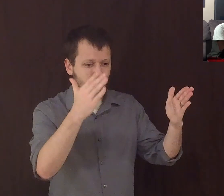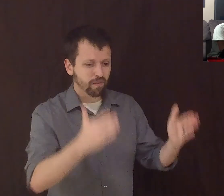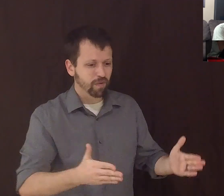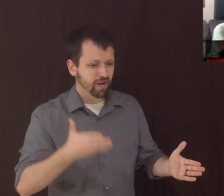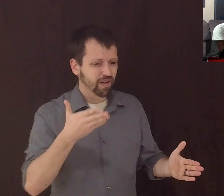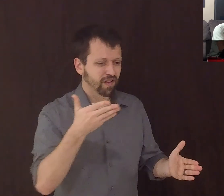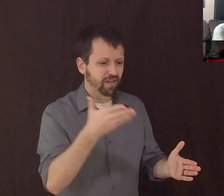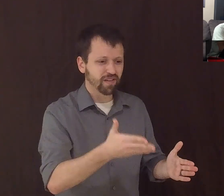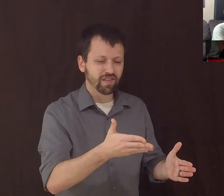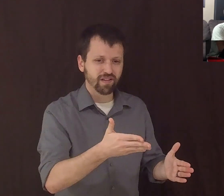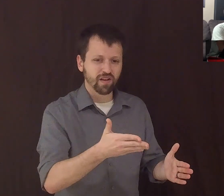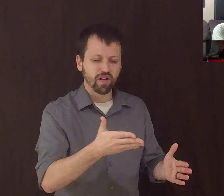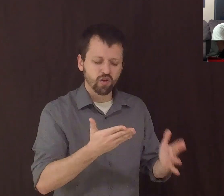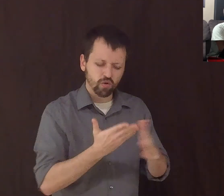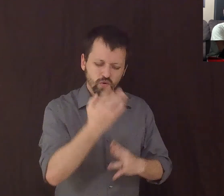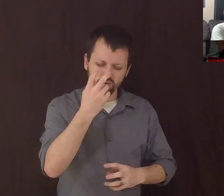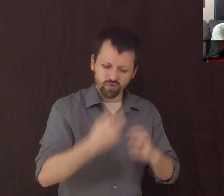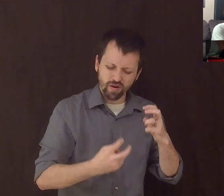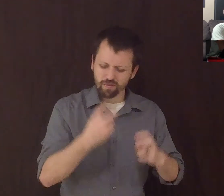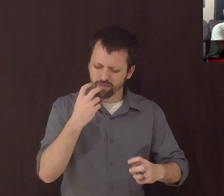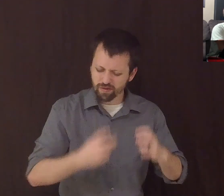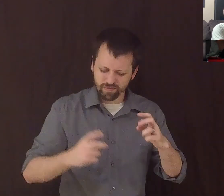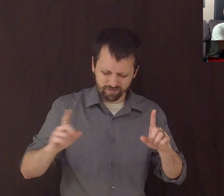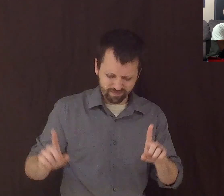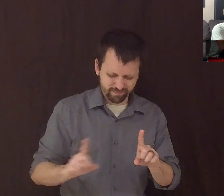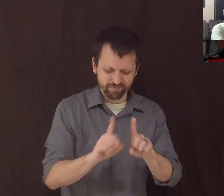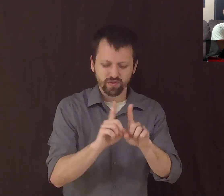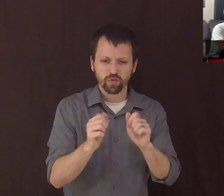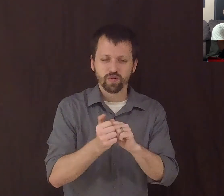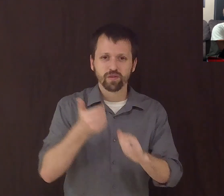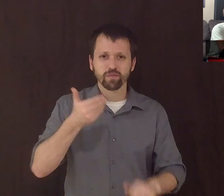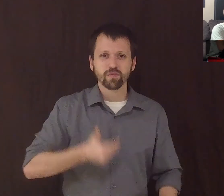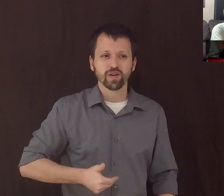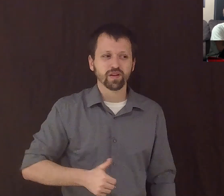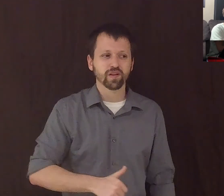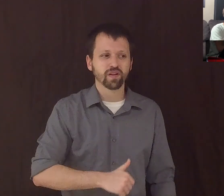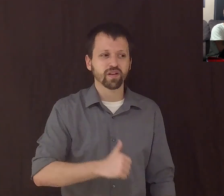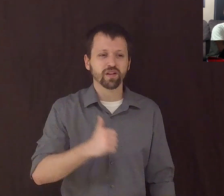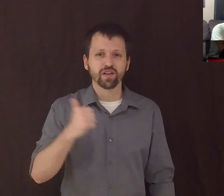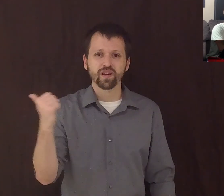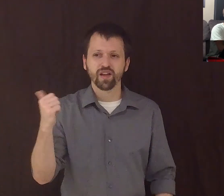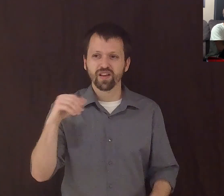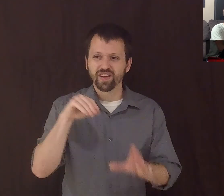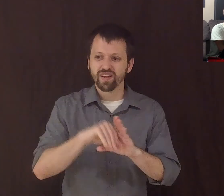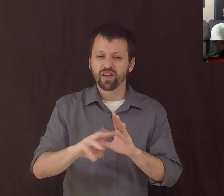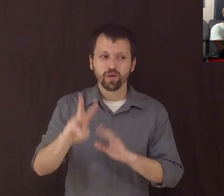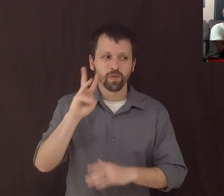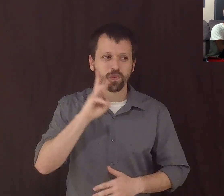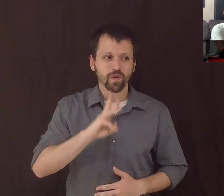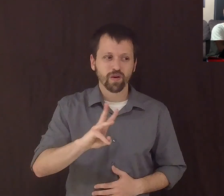fire. Standing next to me, there was another in the